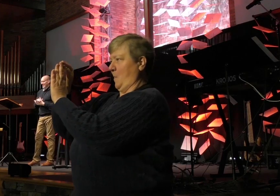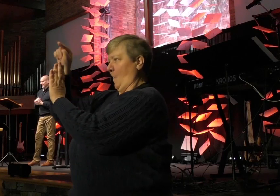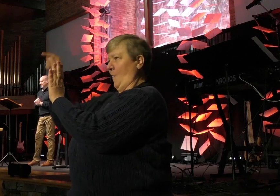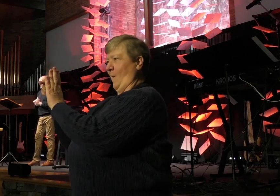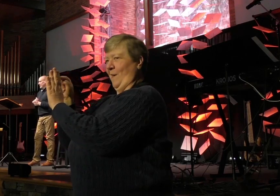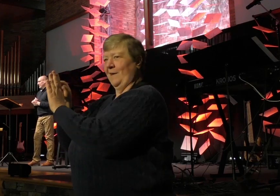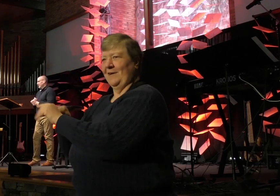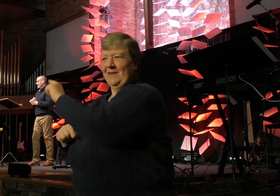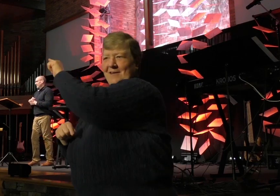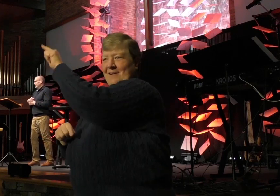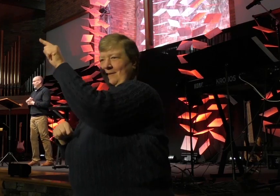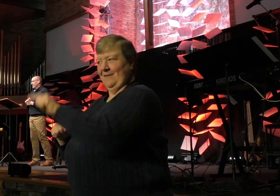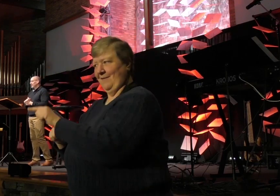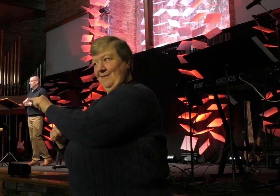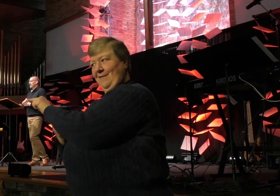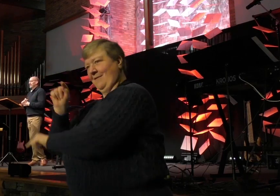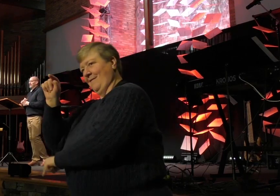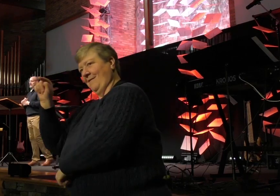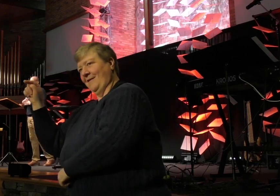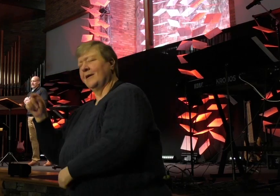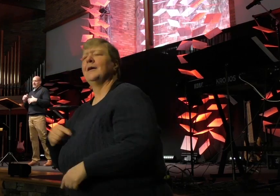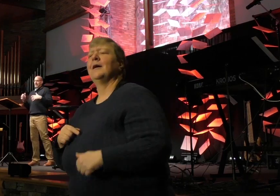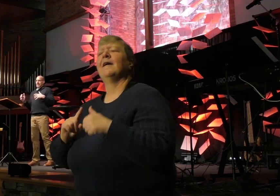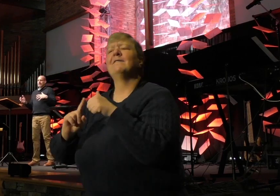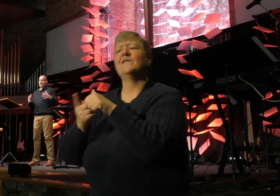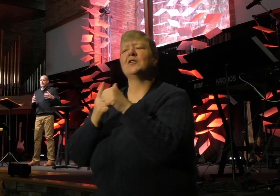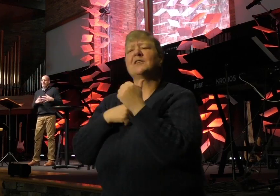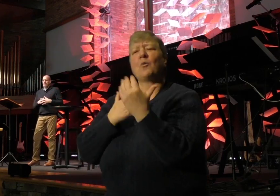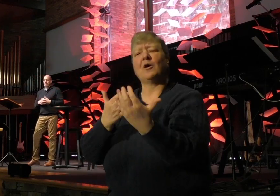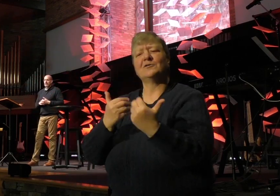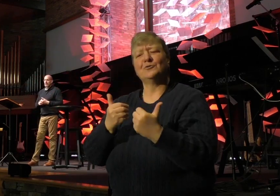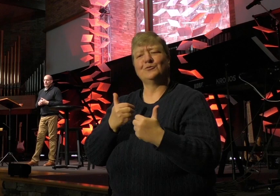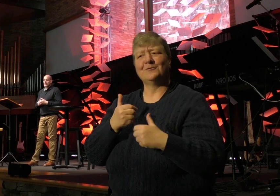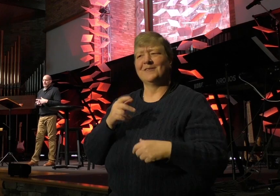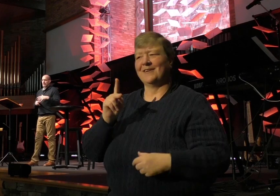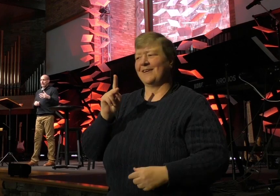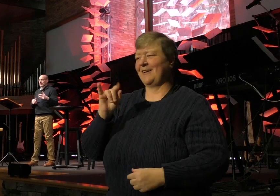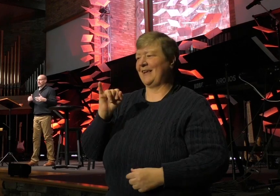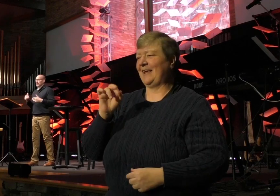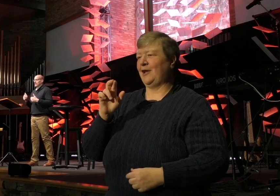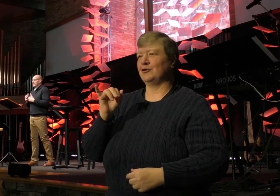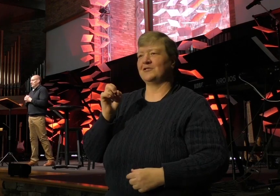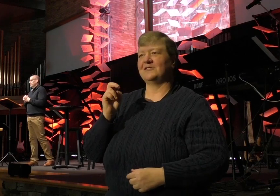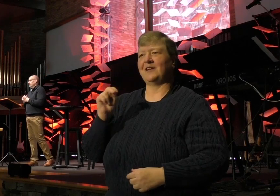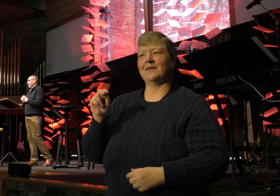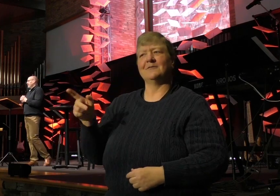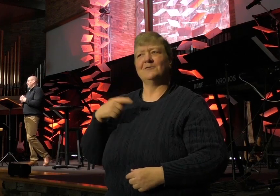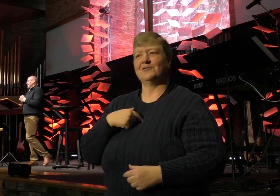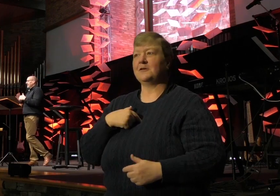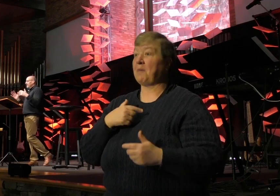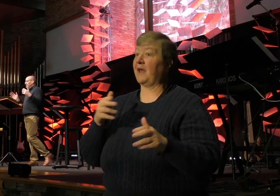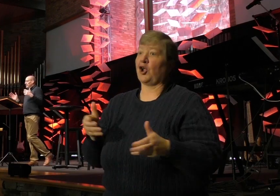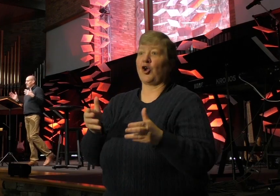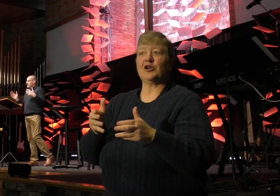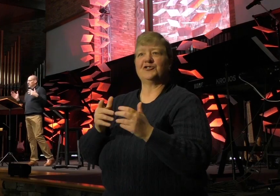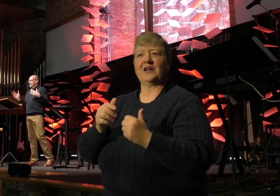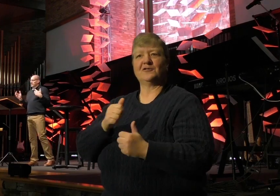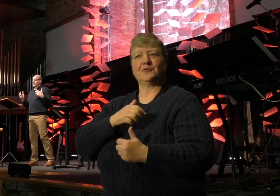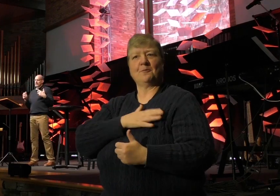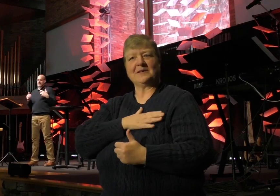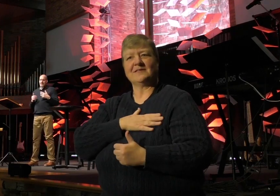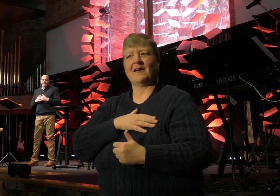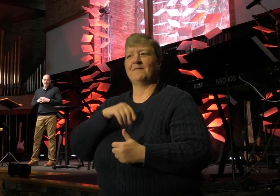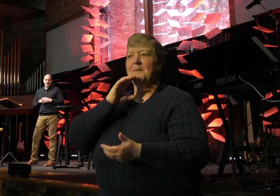Kirsten. I'd like to invite her up because Kirsten's been a great encouragement to my wife and to myself in a lot of different ways,